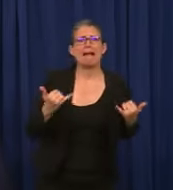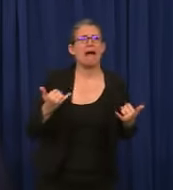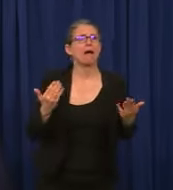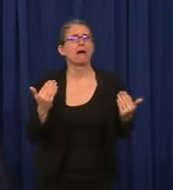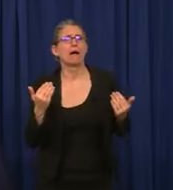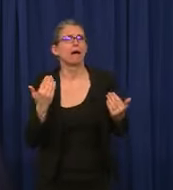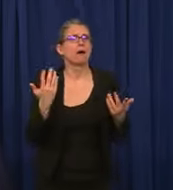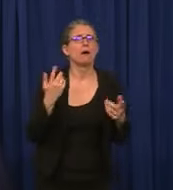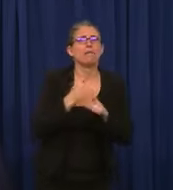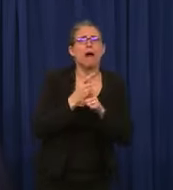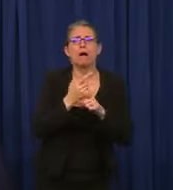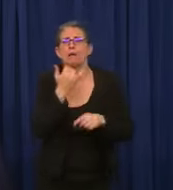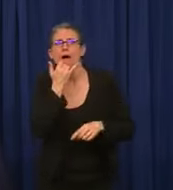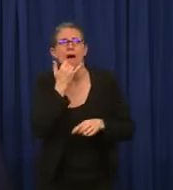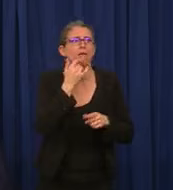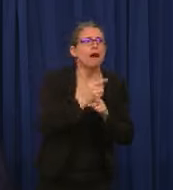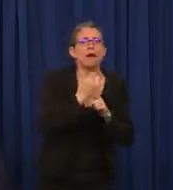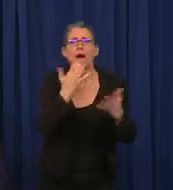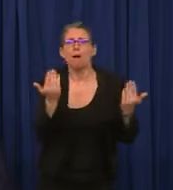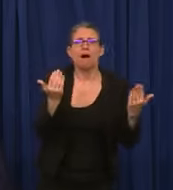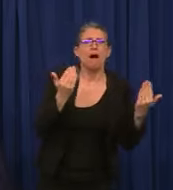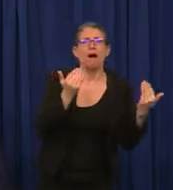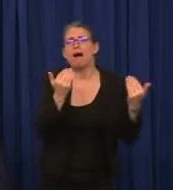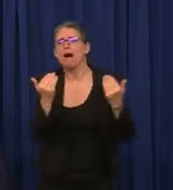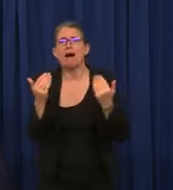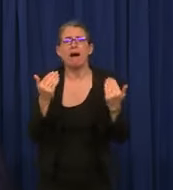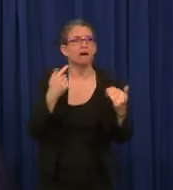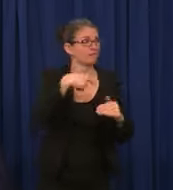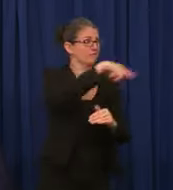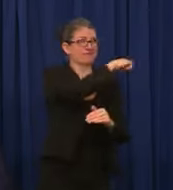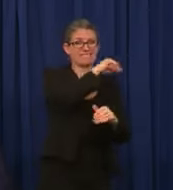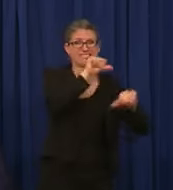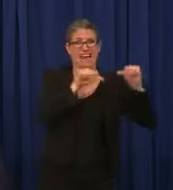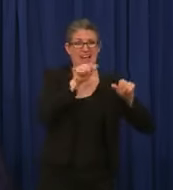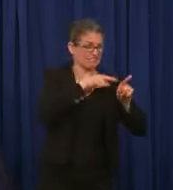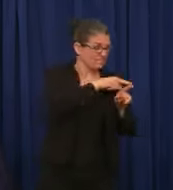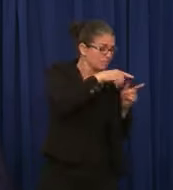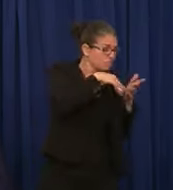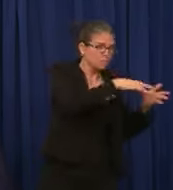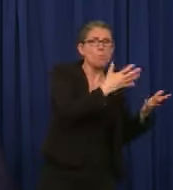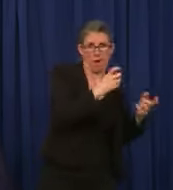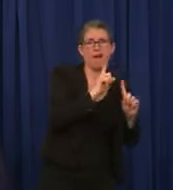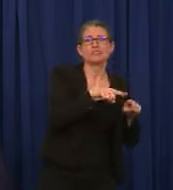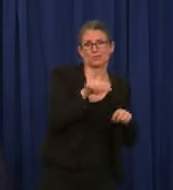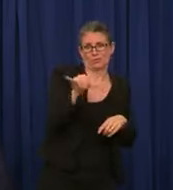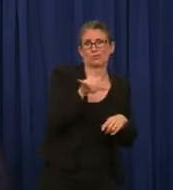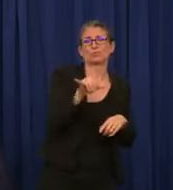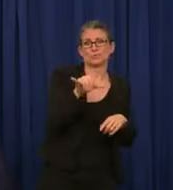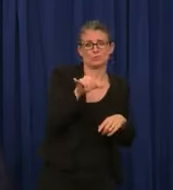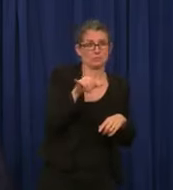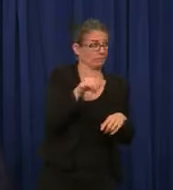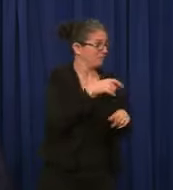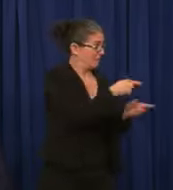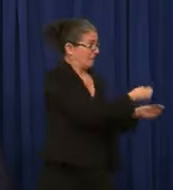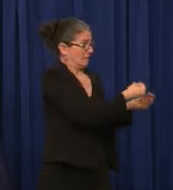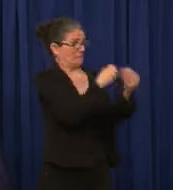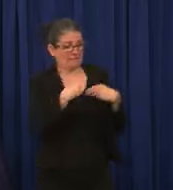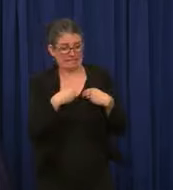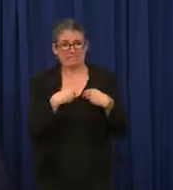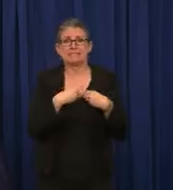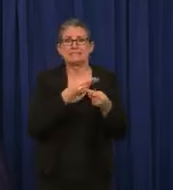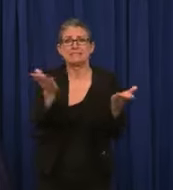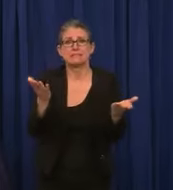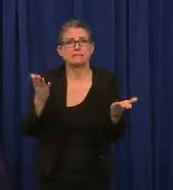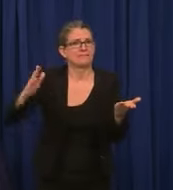well. But those answers may not be as immediately available as we want them to be. And into that void, into